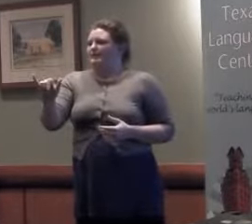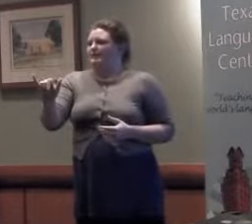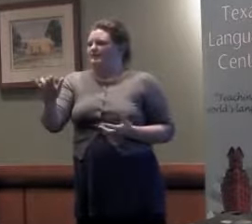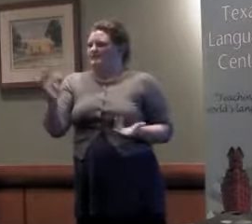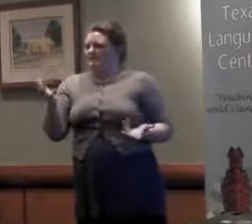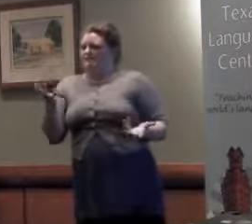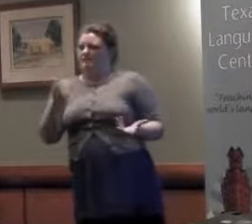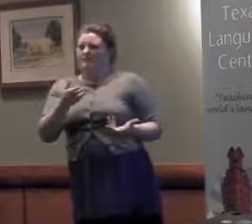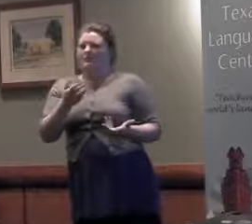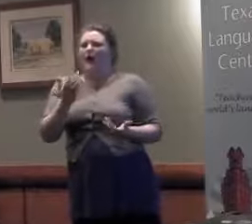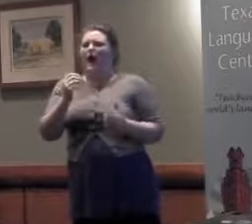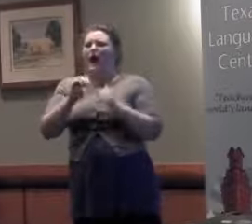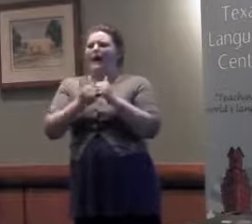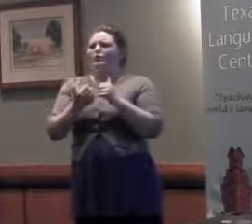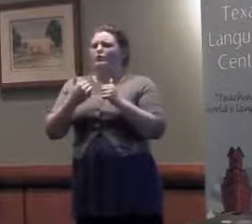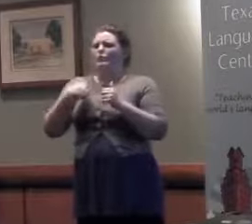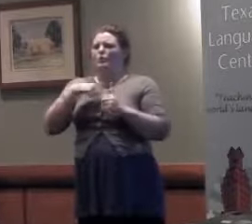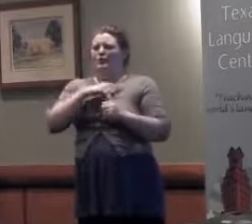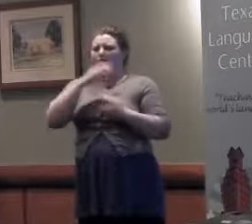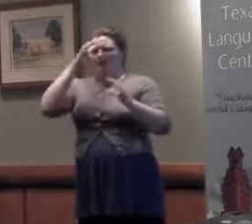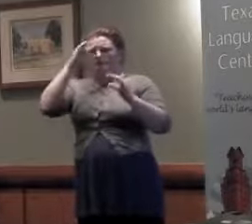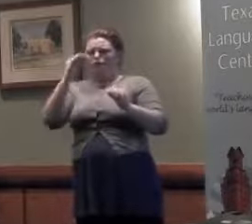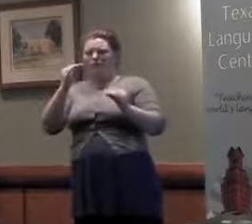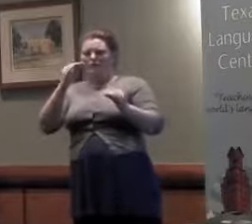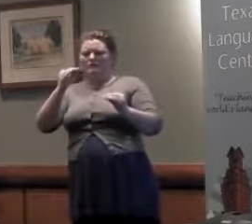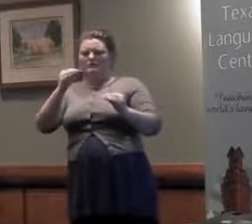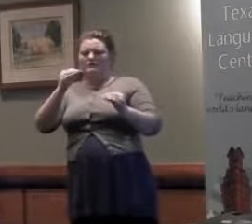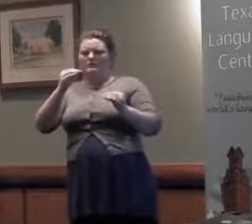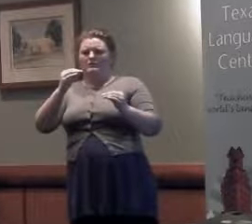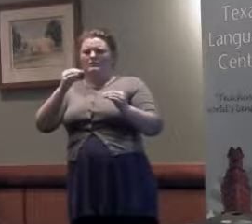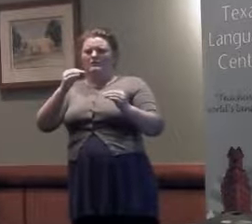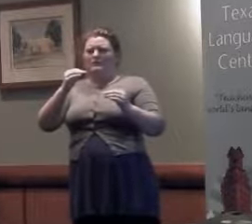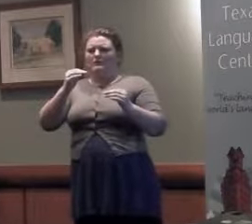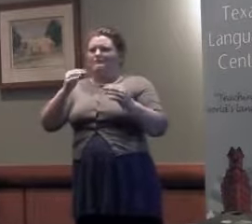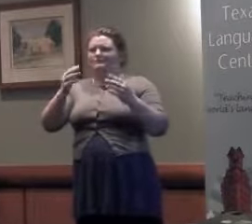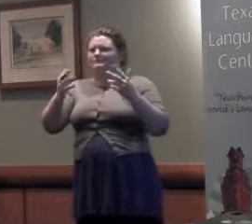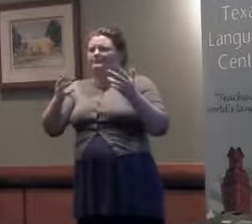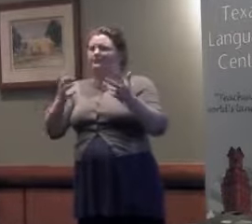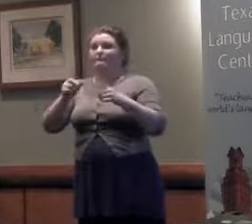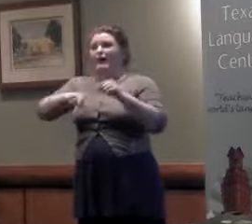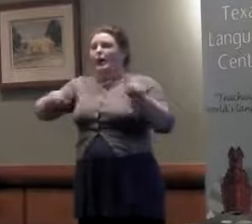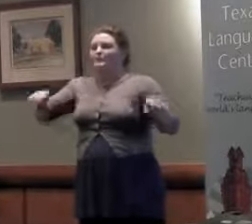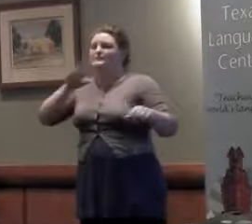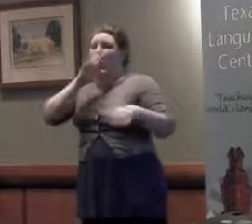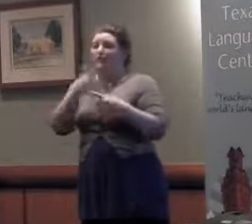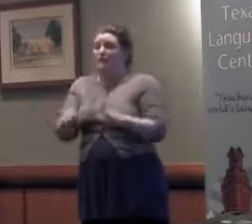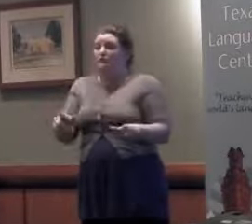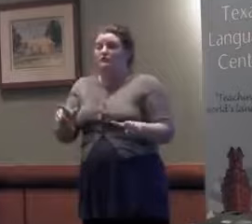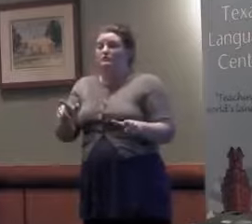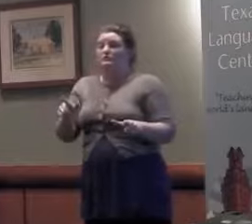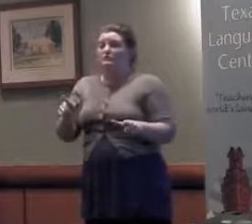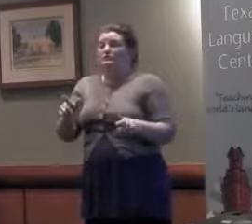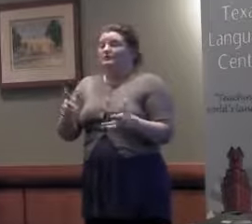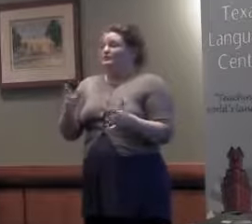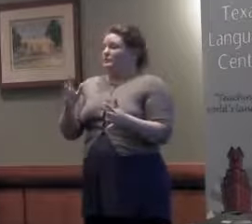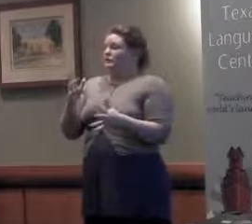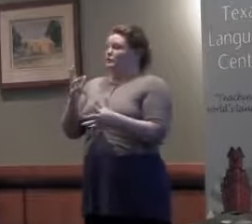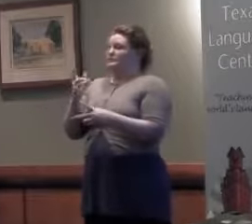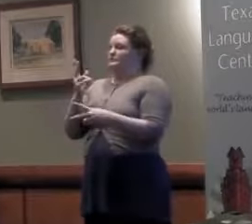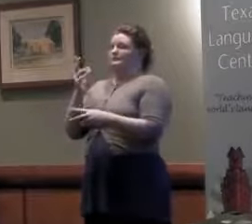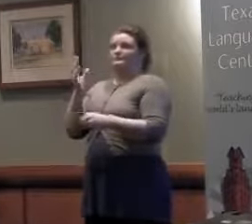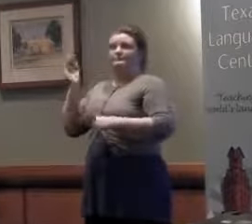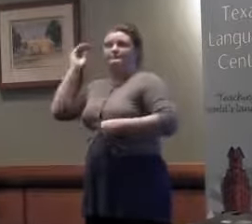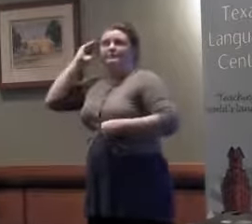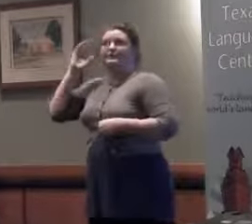So how do we instruct, various spoken languages, keeping in mind that it's not just the